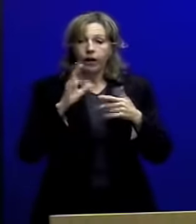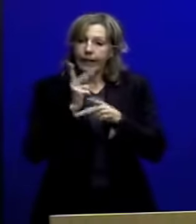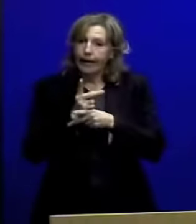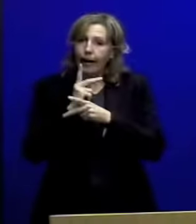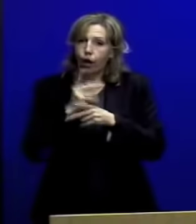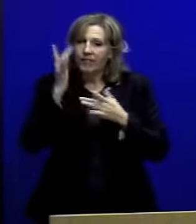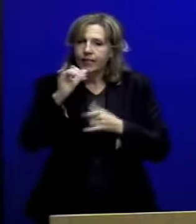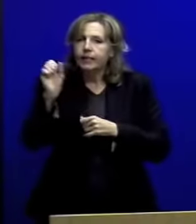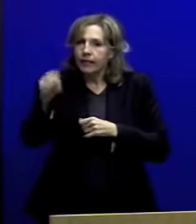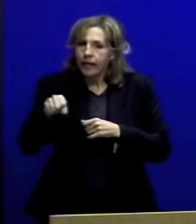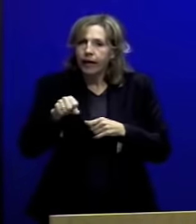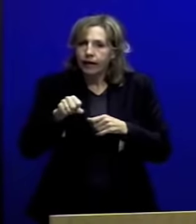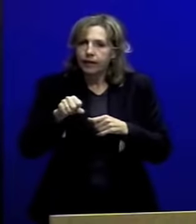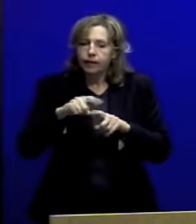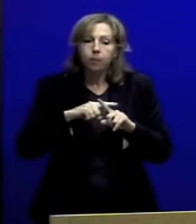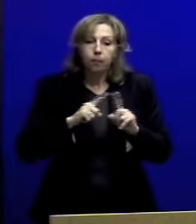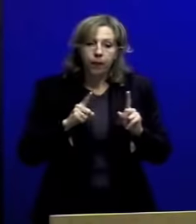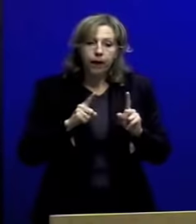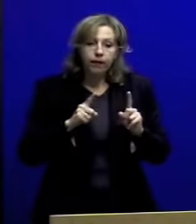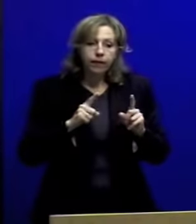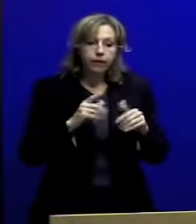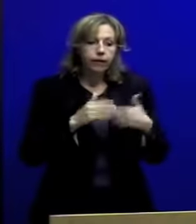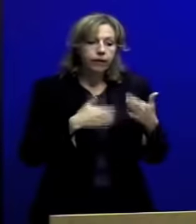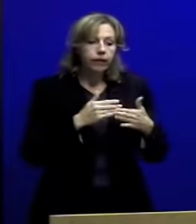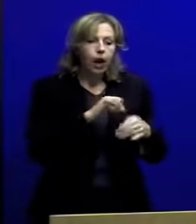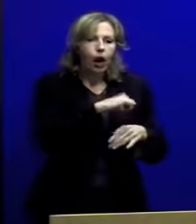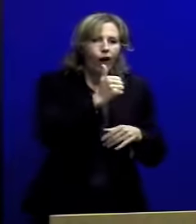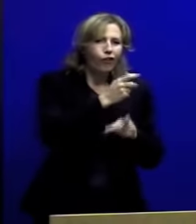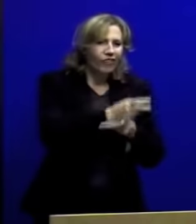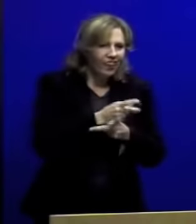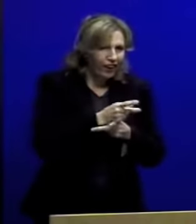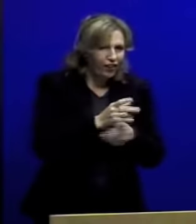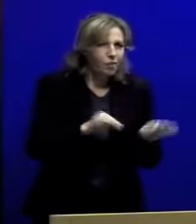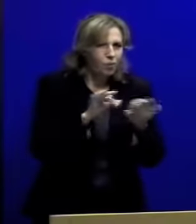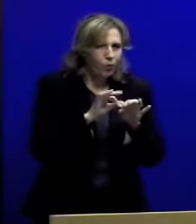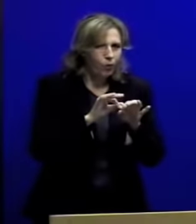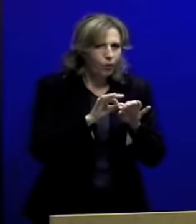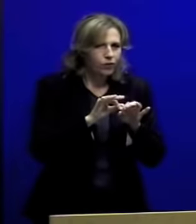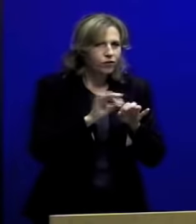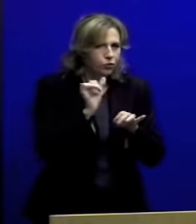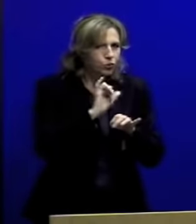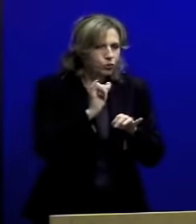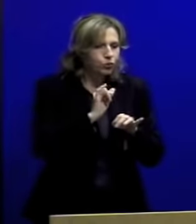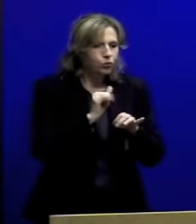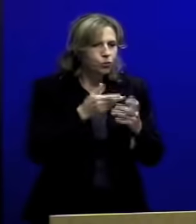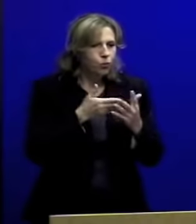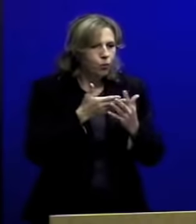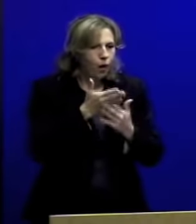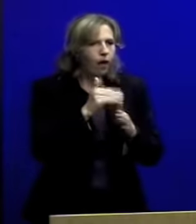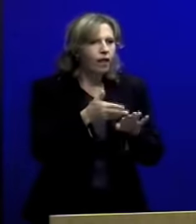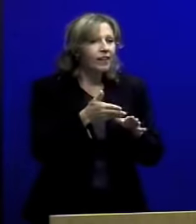on even after the person dies to support the family in a period of bereavement.